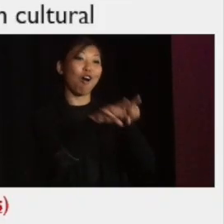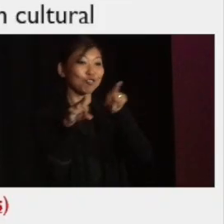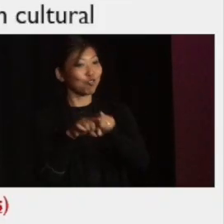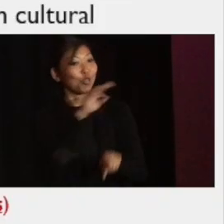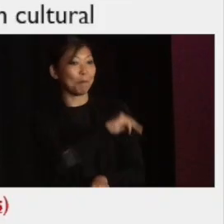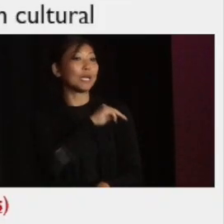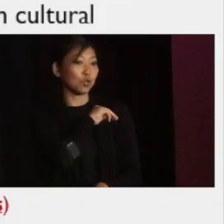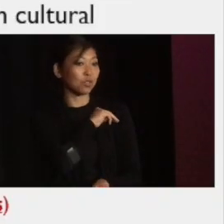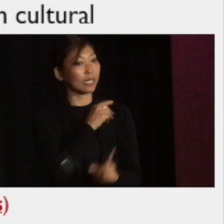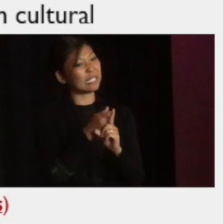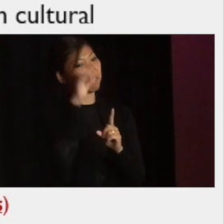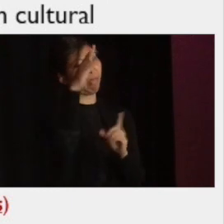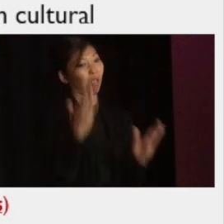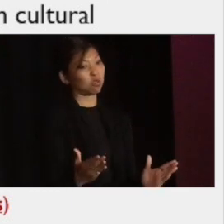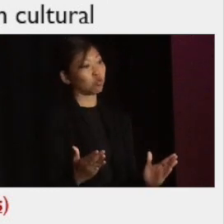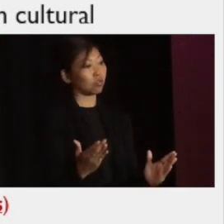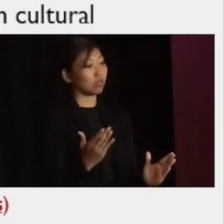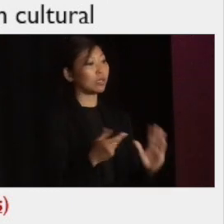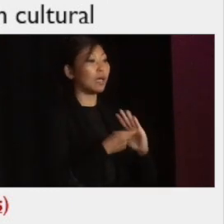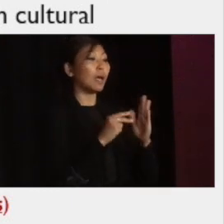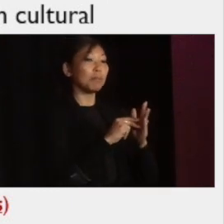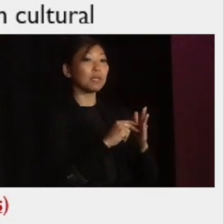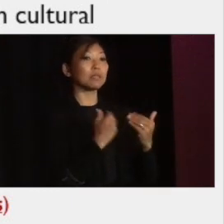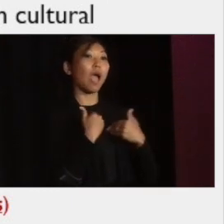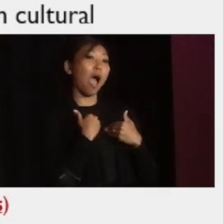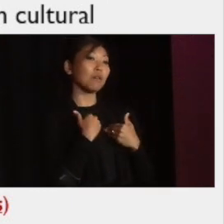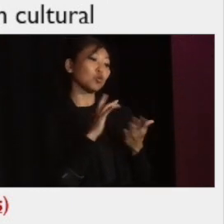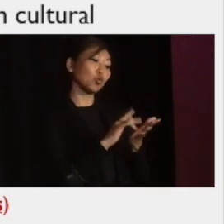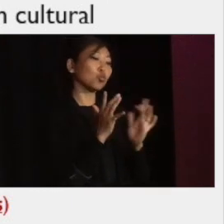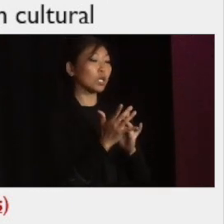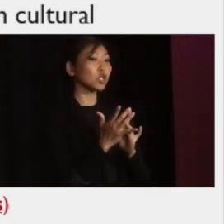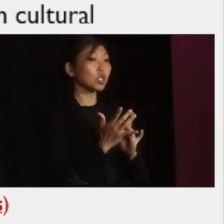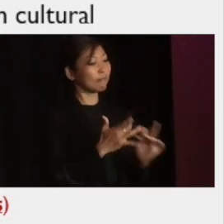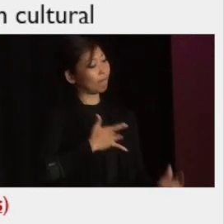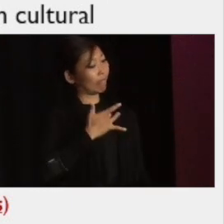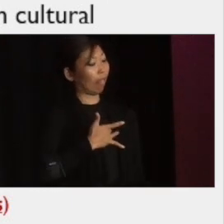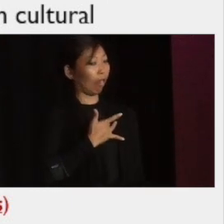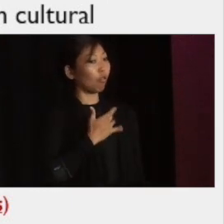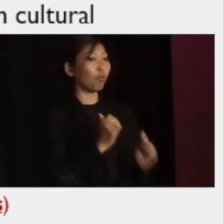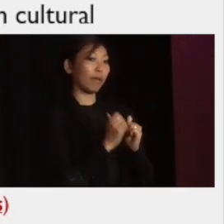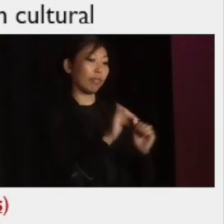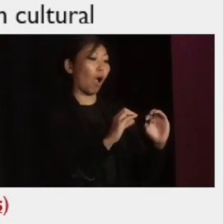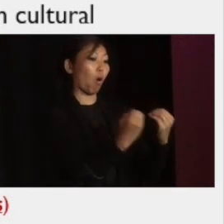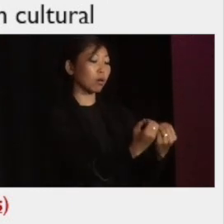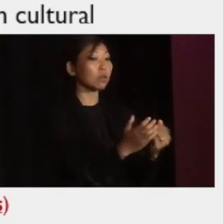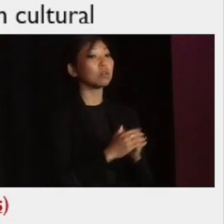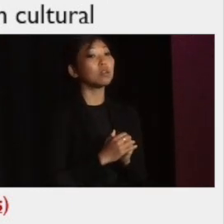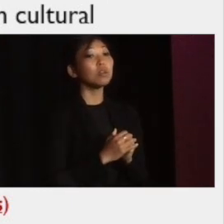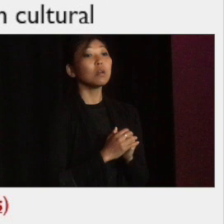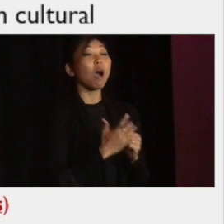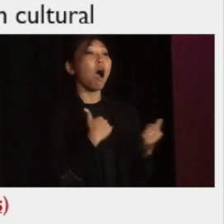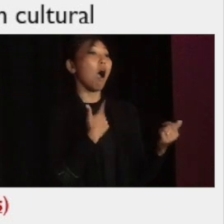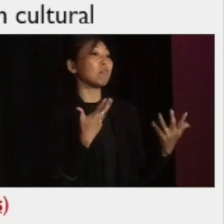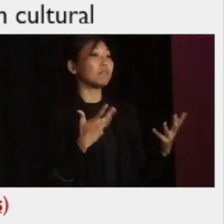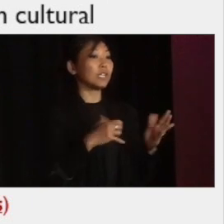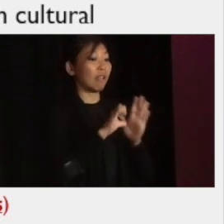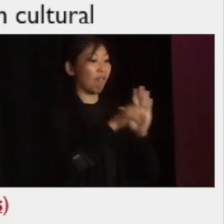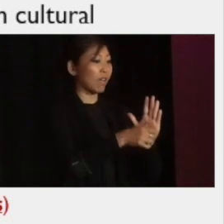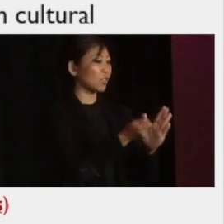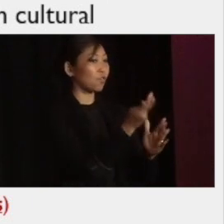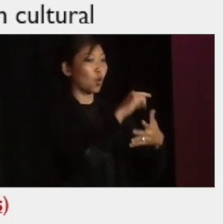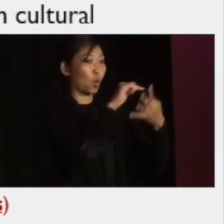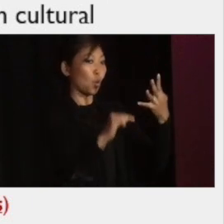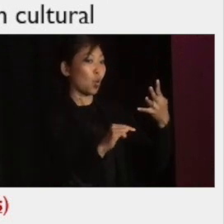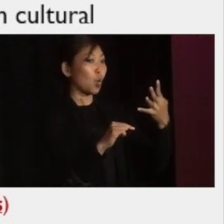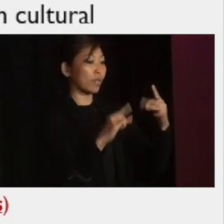As I mentioned, he's a pastor, so there is a Christian flavor to the organization. I've highlighted just a few of the different things that